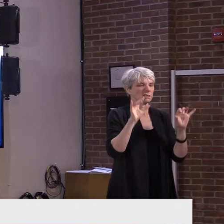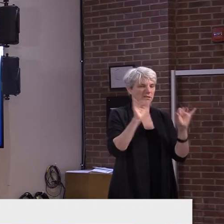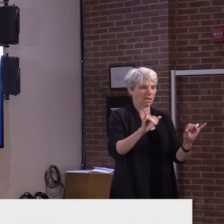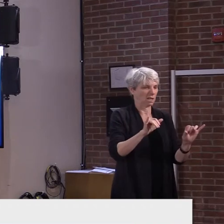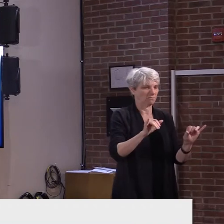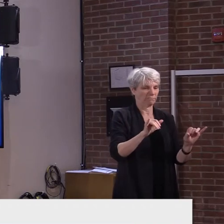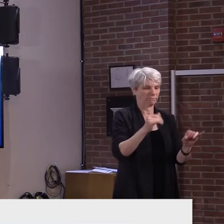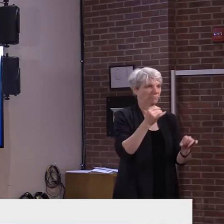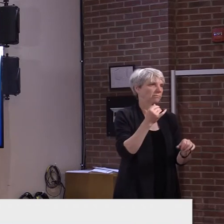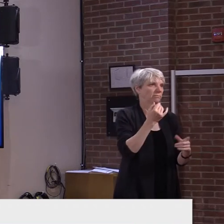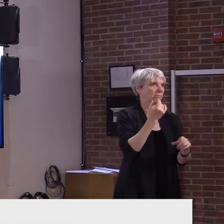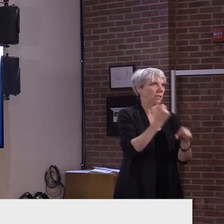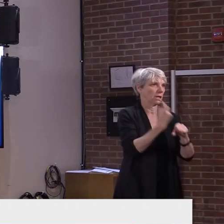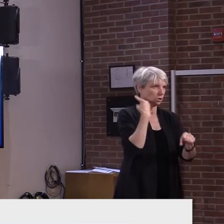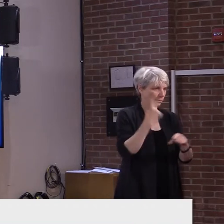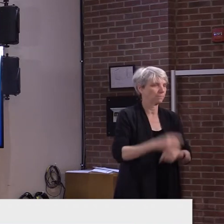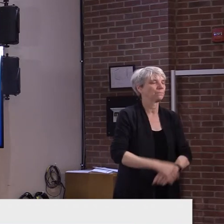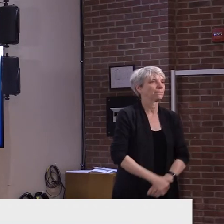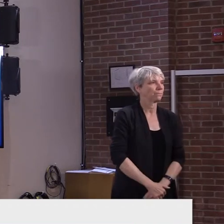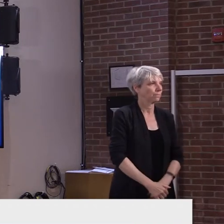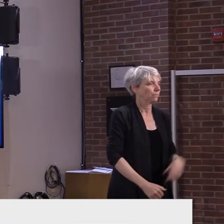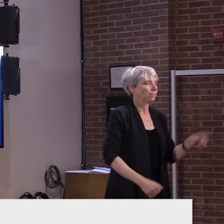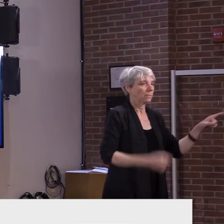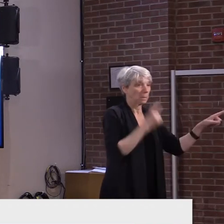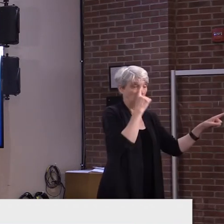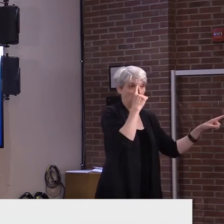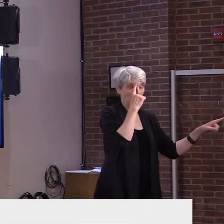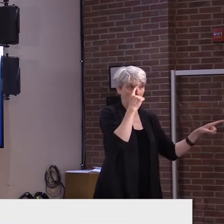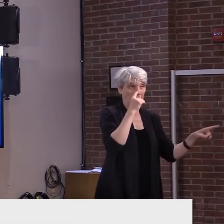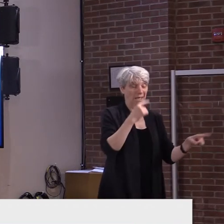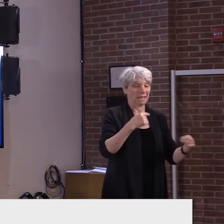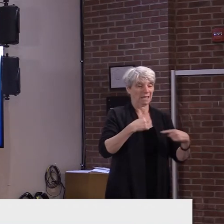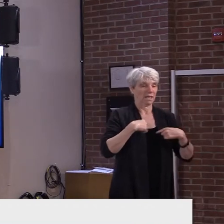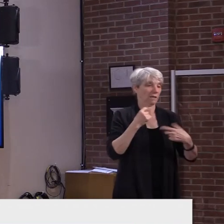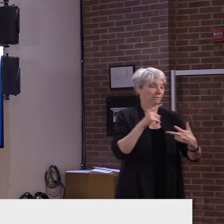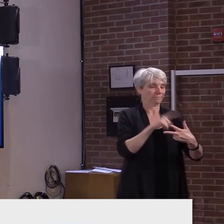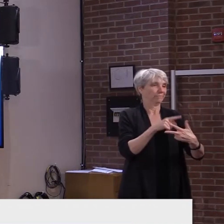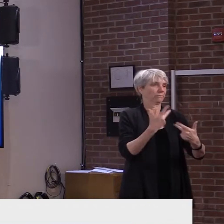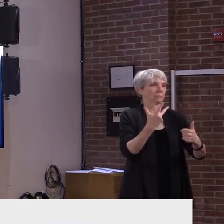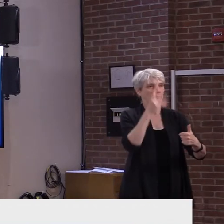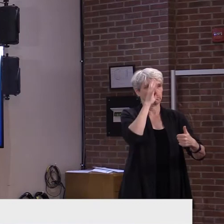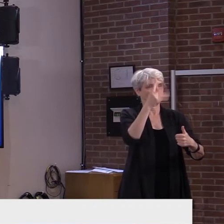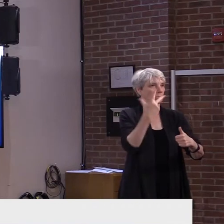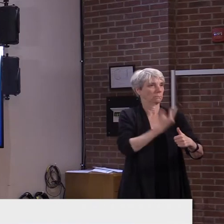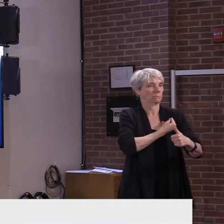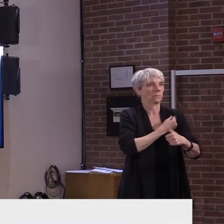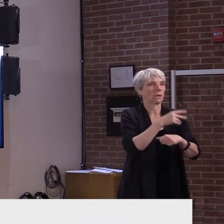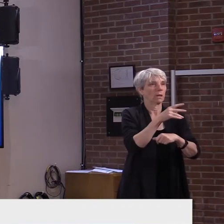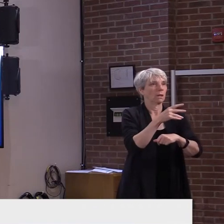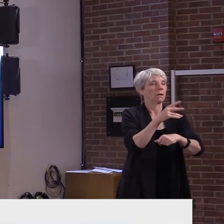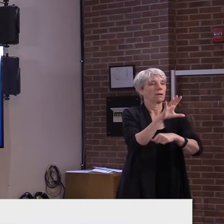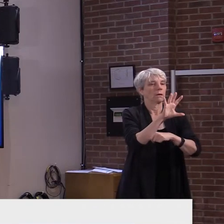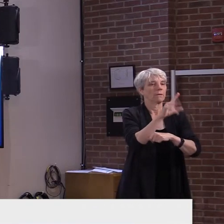original vaccine. You get the same shot you got originally? You'll get the same shot you got originally.